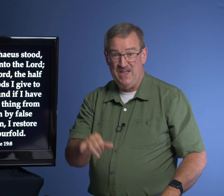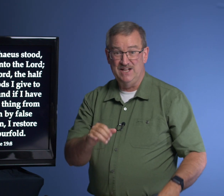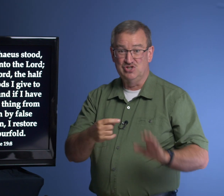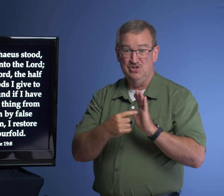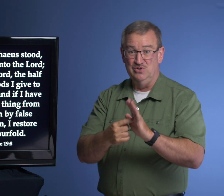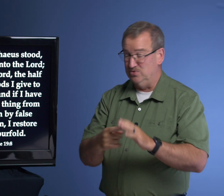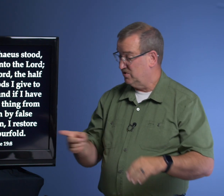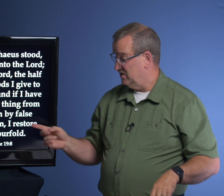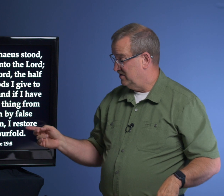That shows